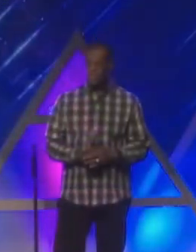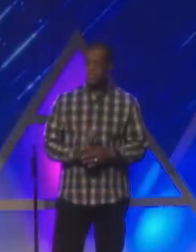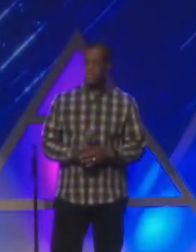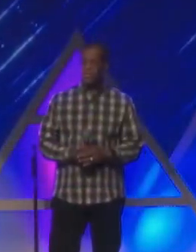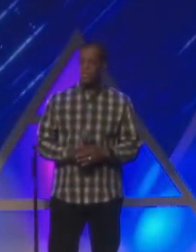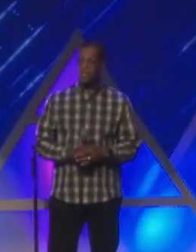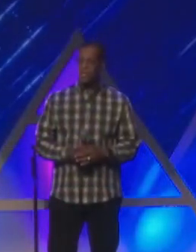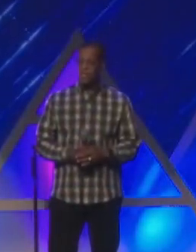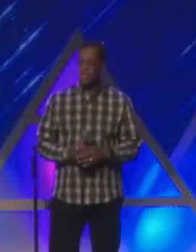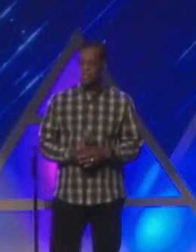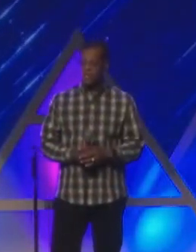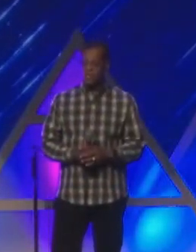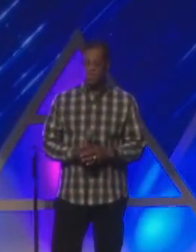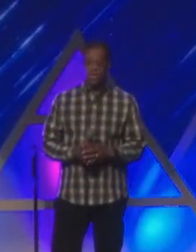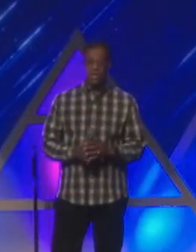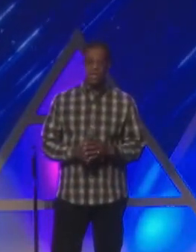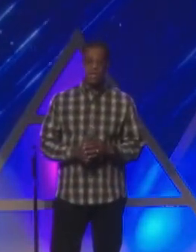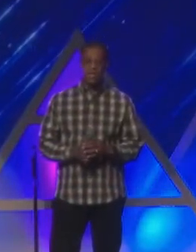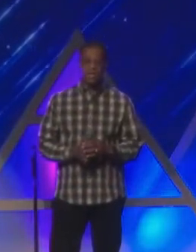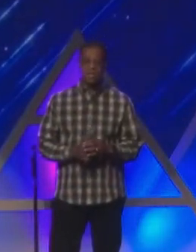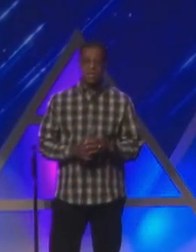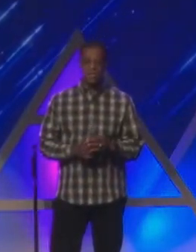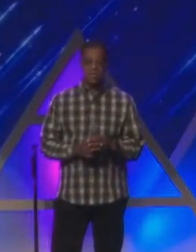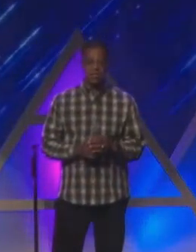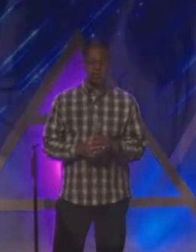the goodness of God.